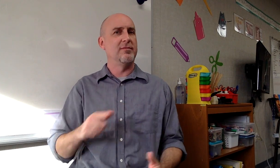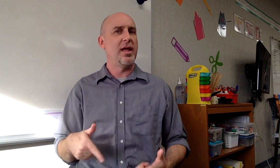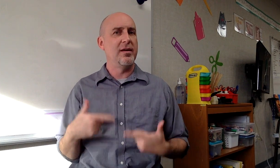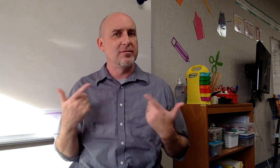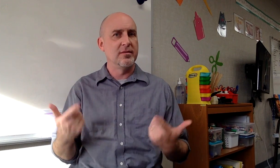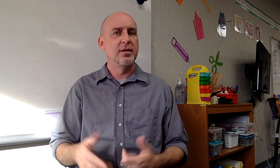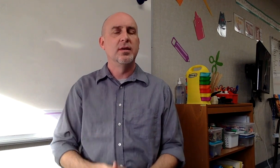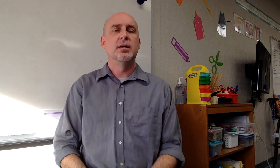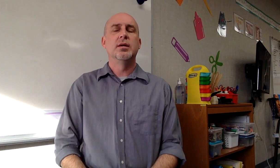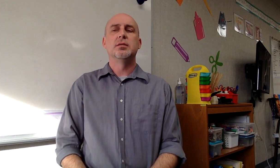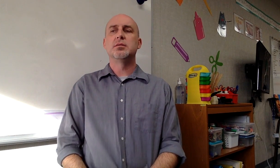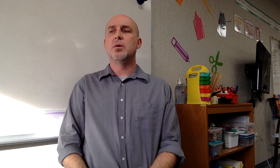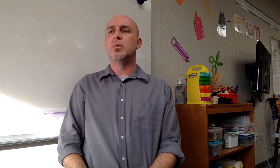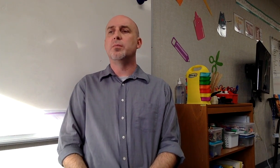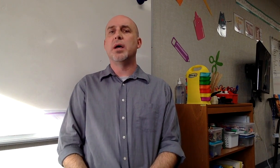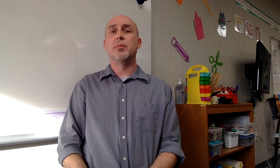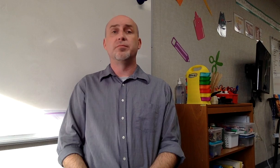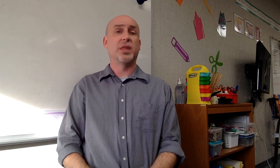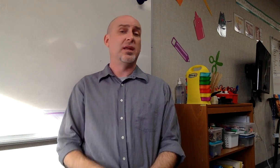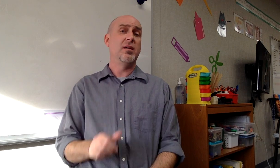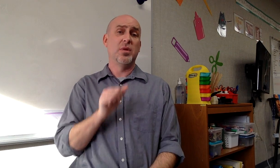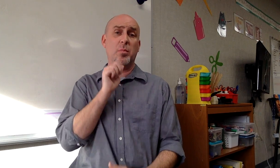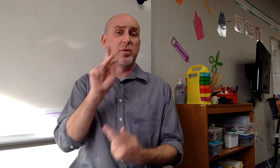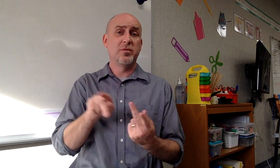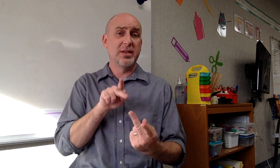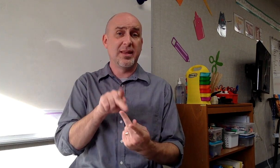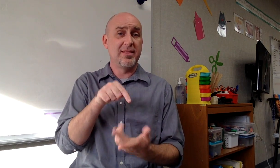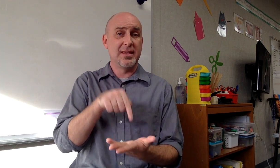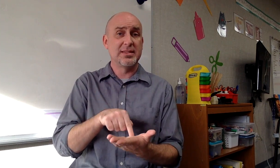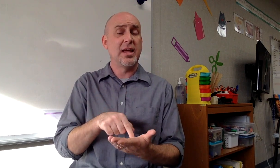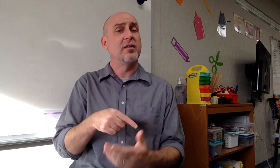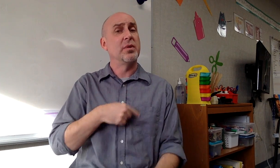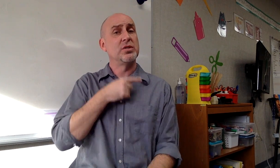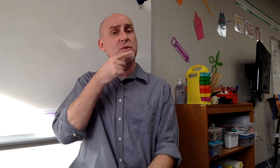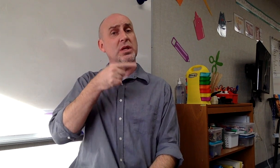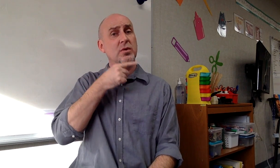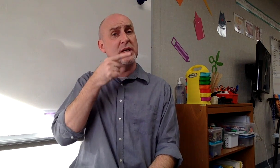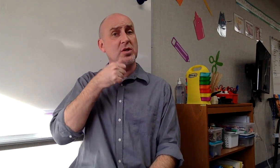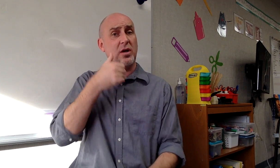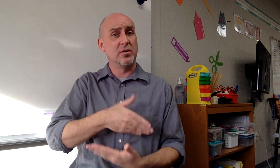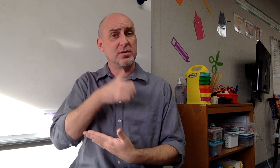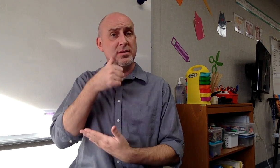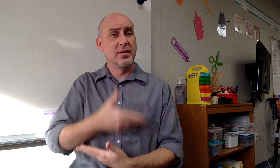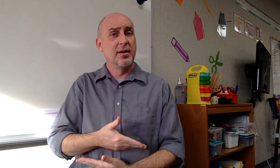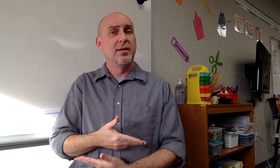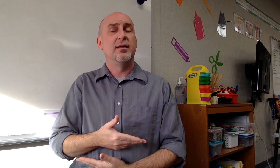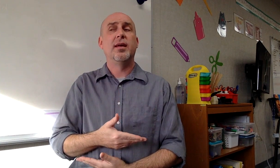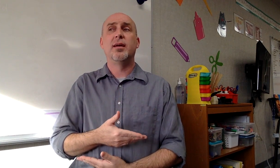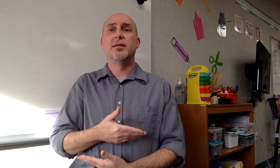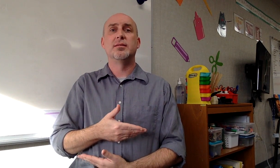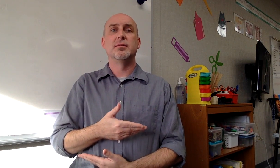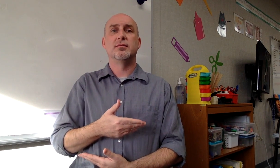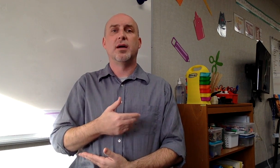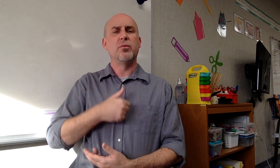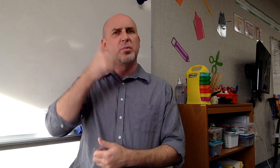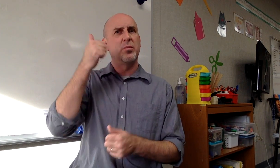life. So, and I am not perfect at this. I have my 2 hearing daughters, and I remember with